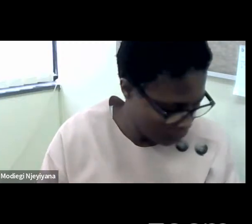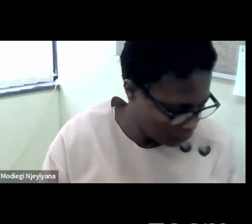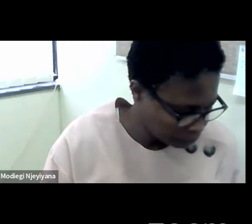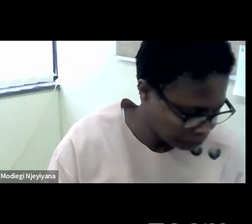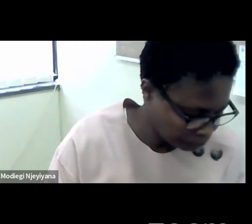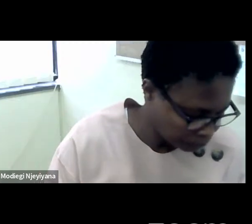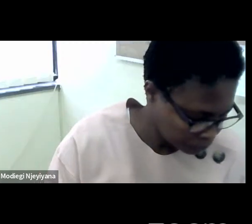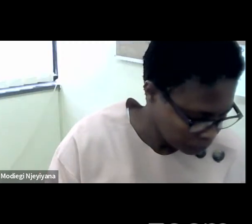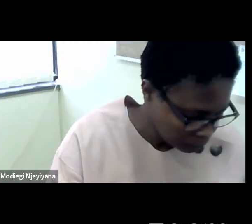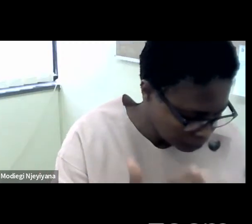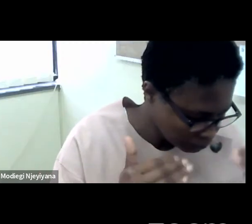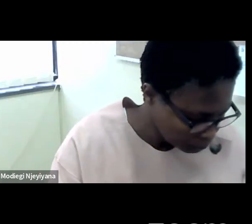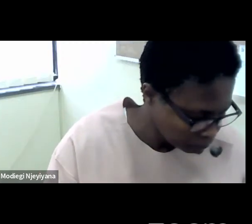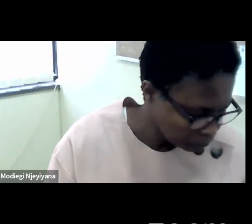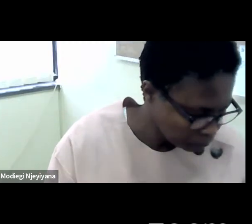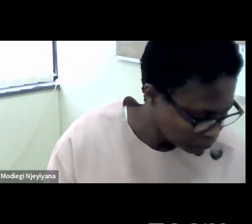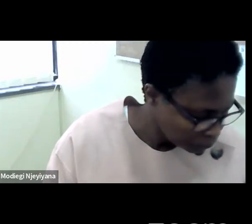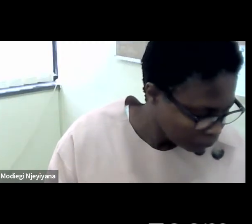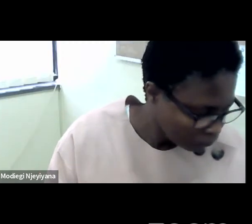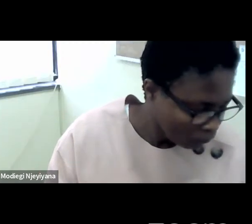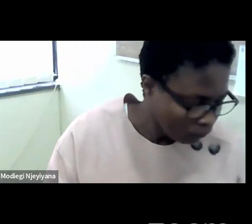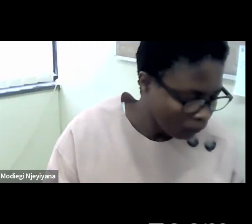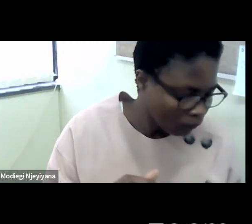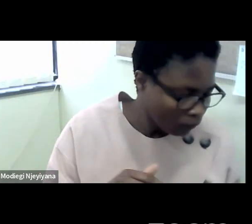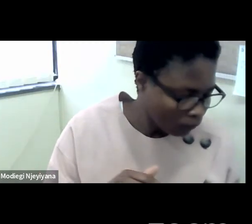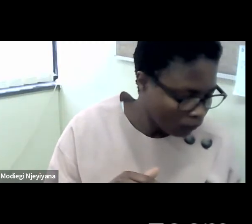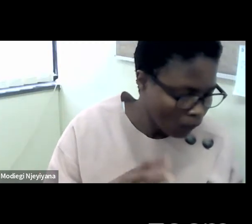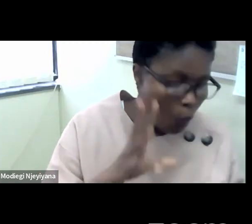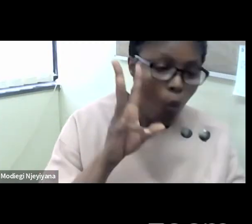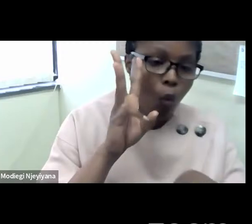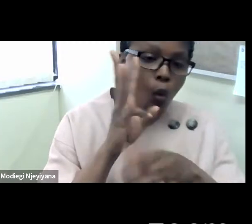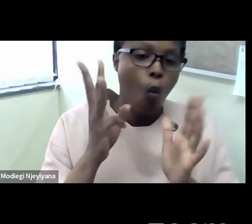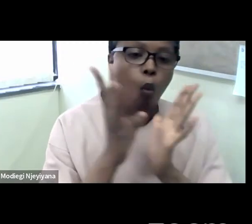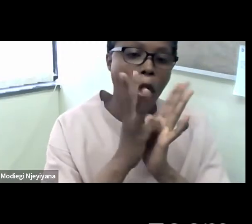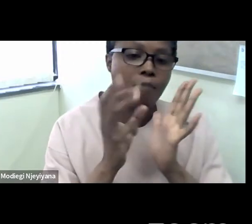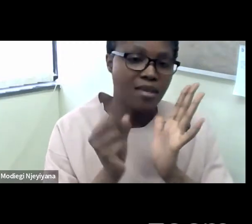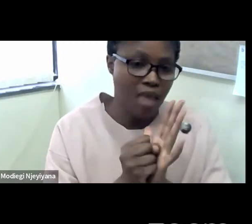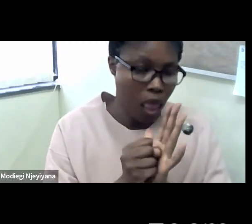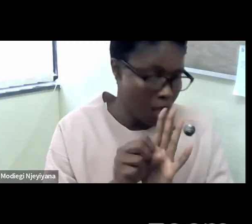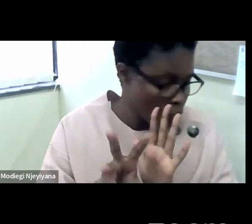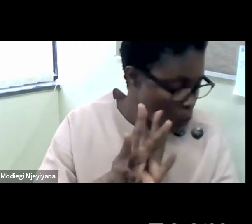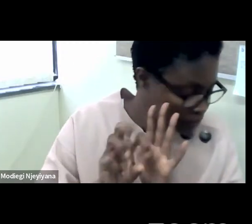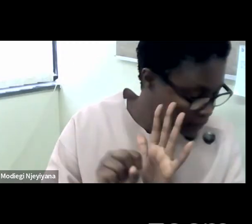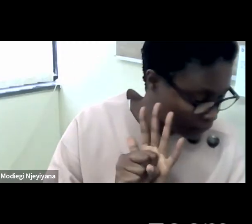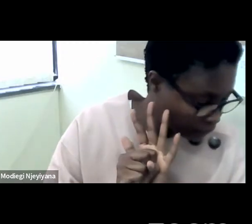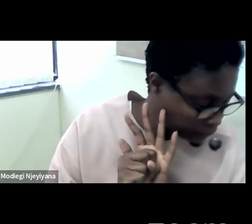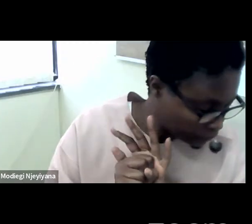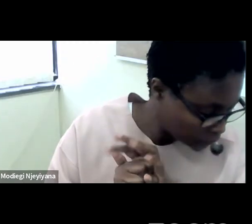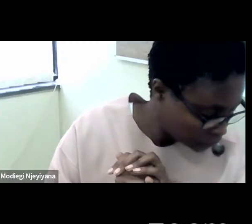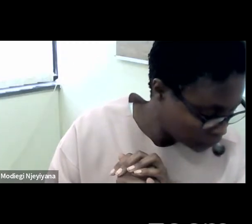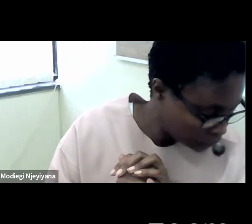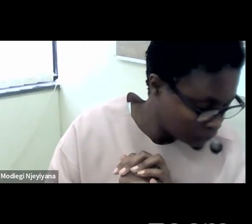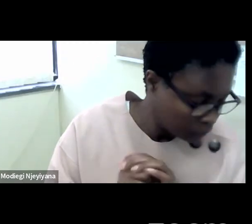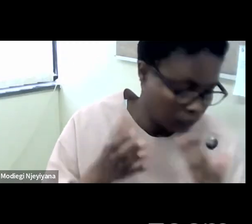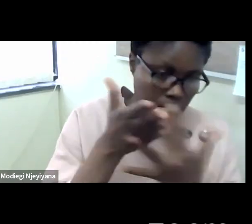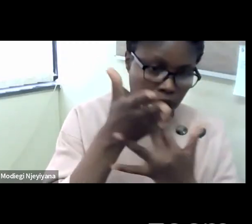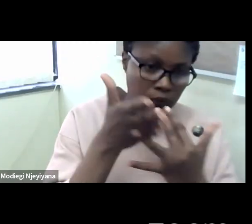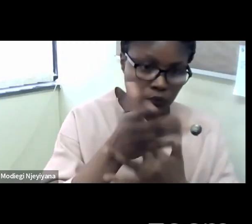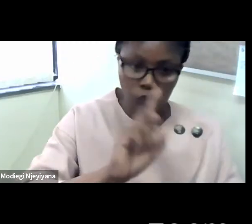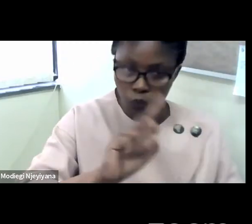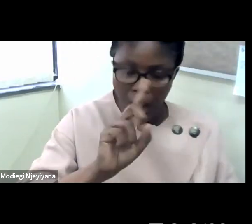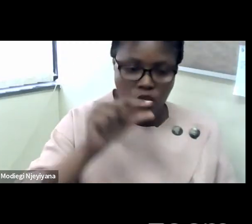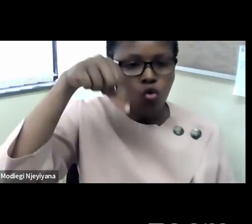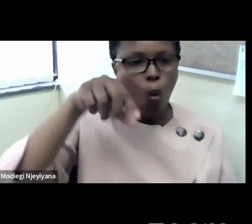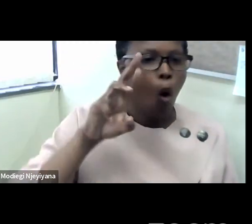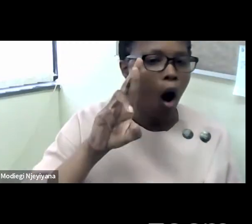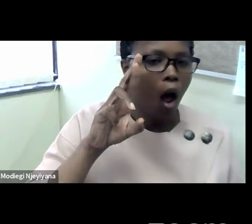that answer delivered to the lecturer, who will then mark it as they would every other student's exam answer paper.